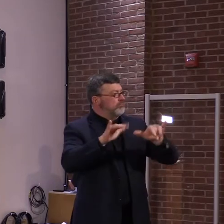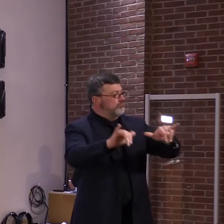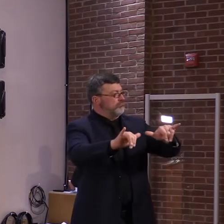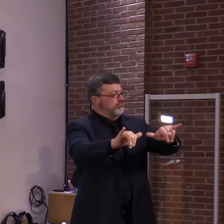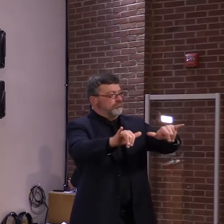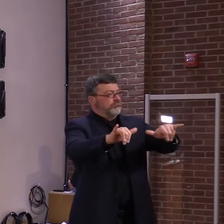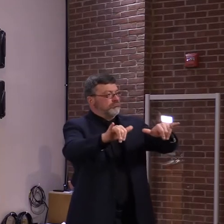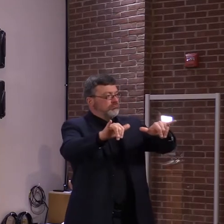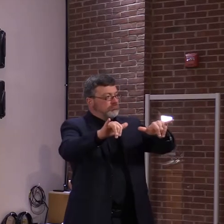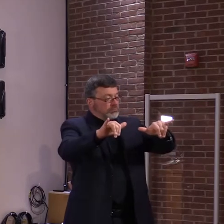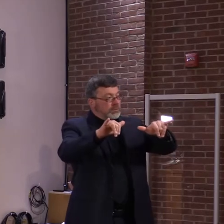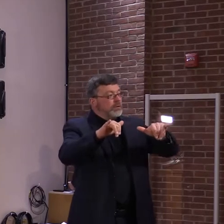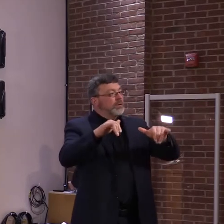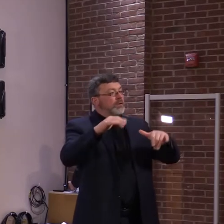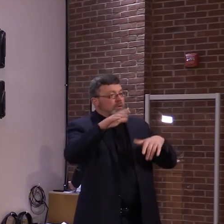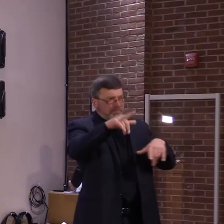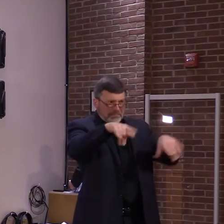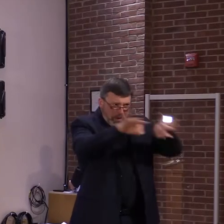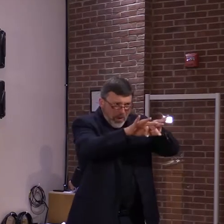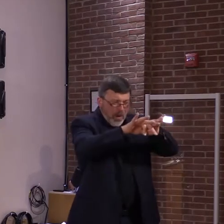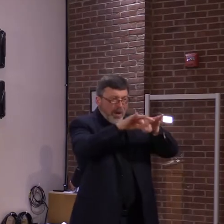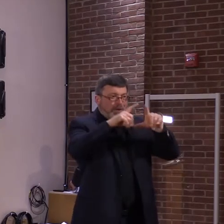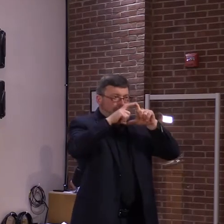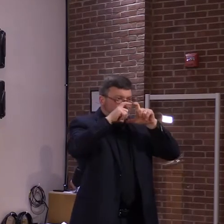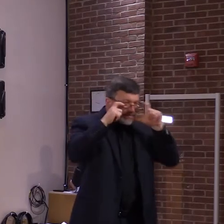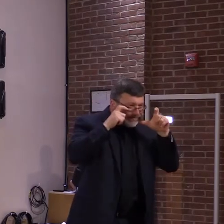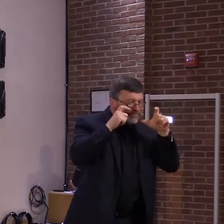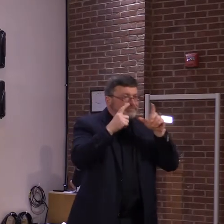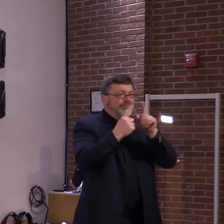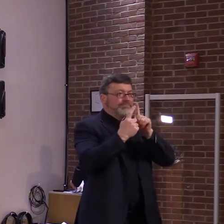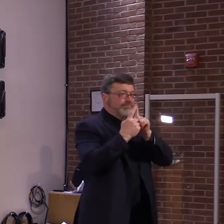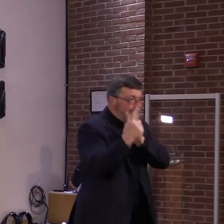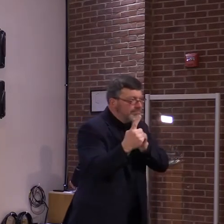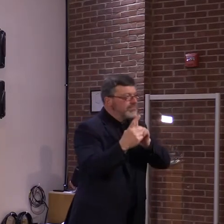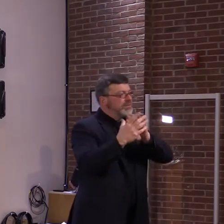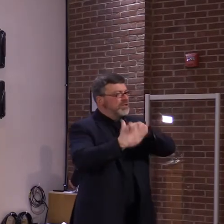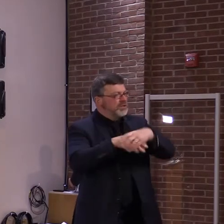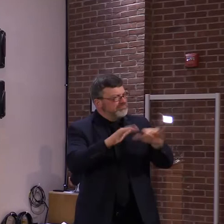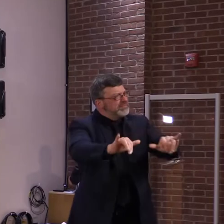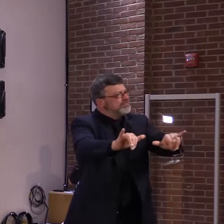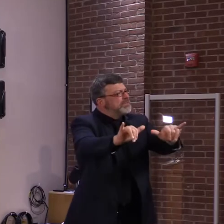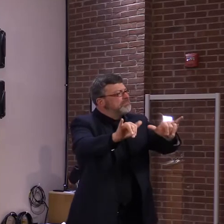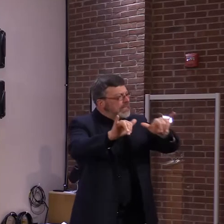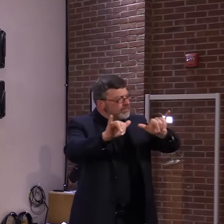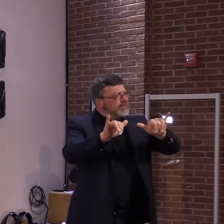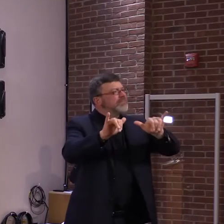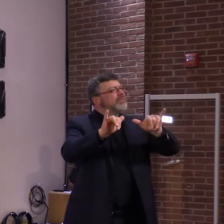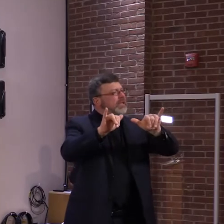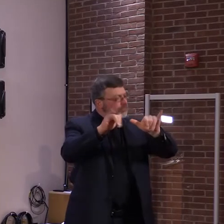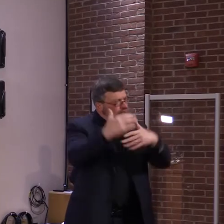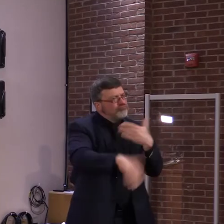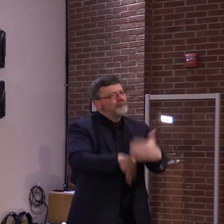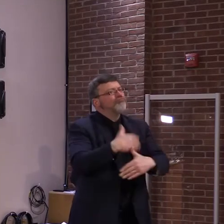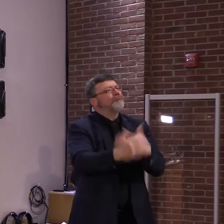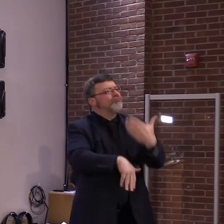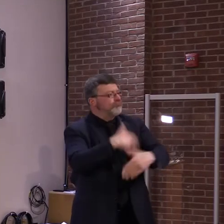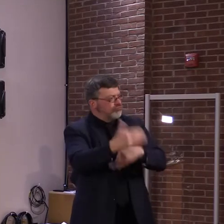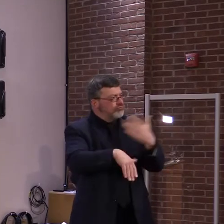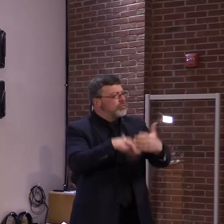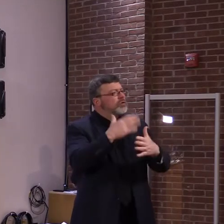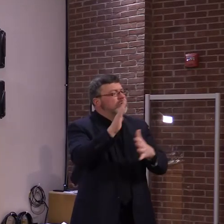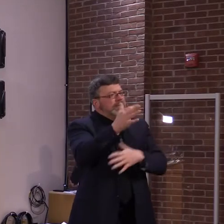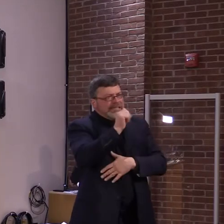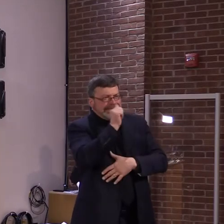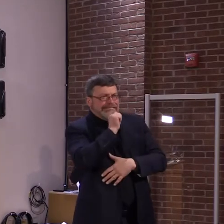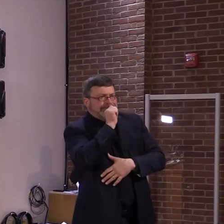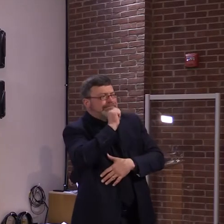and crowd avoiding strategies at the same time for just a little longer, we can prevent more transmission of